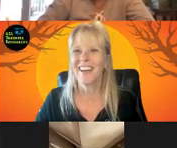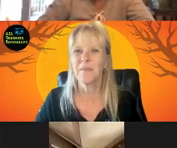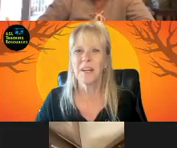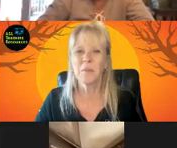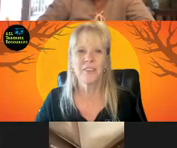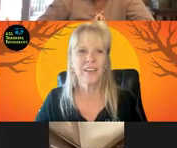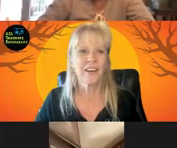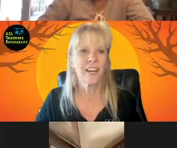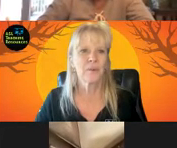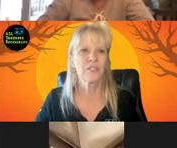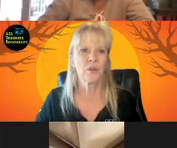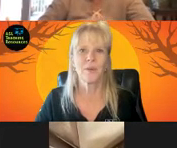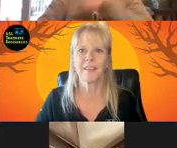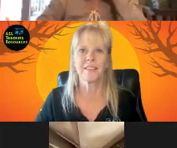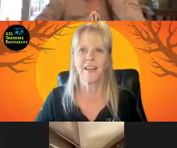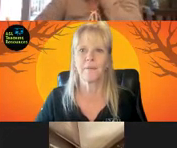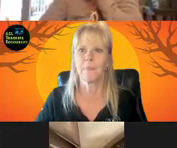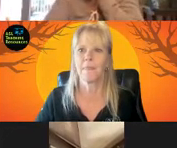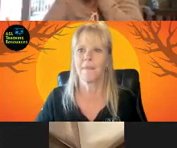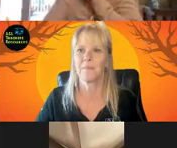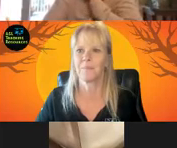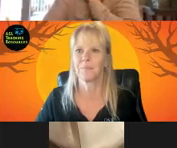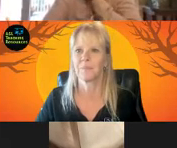All right, let me come over here and I will show you where that's at.